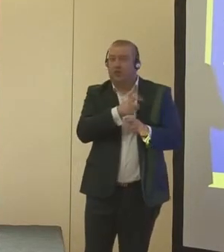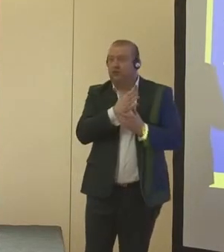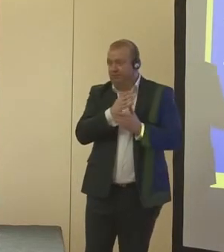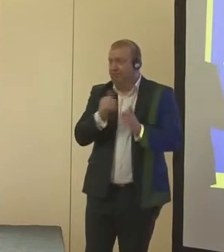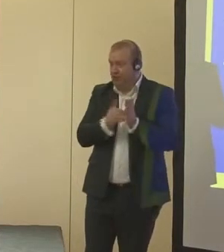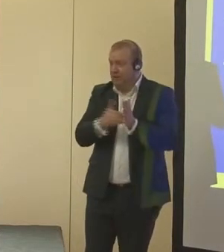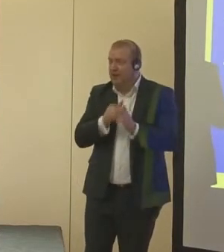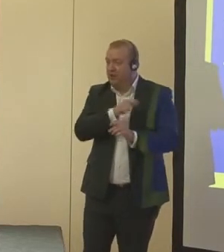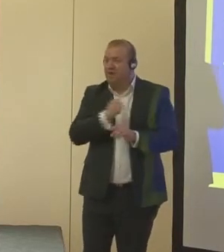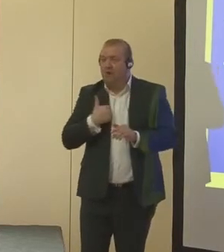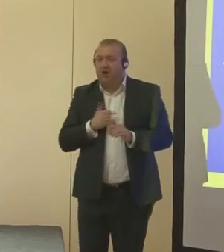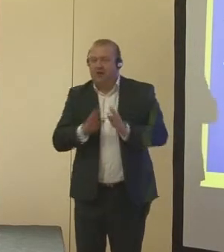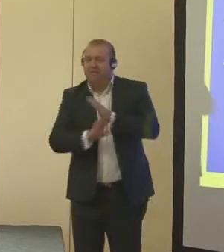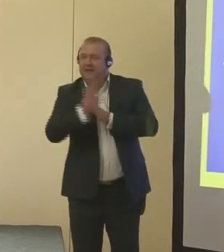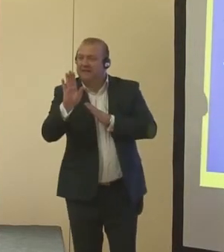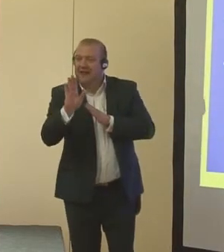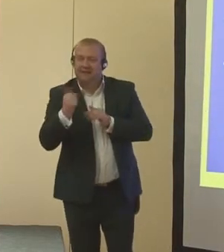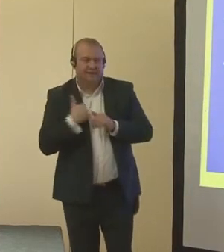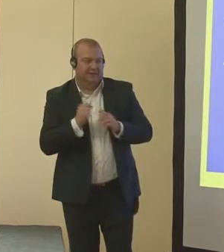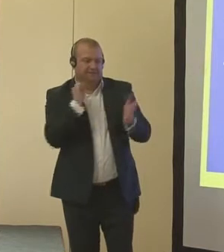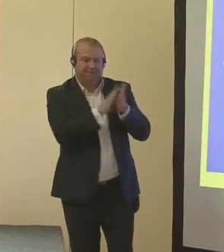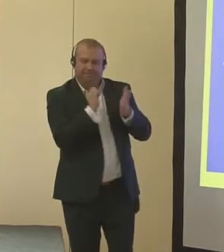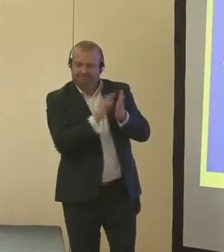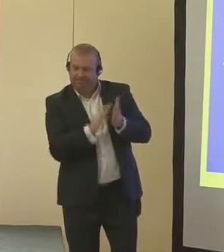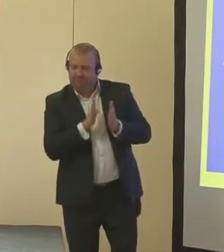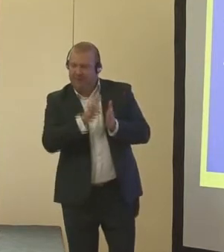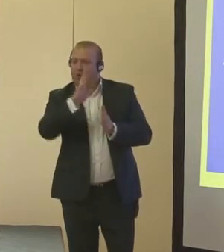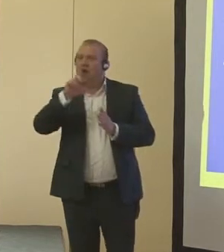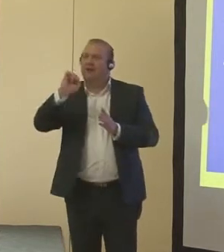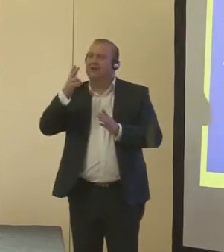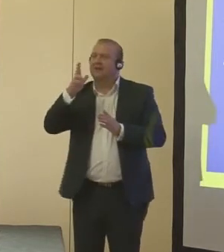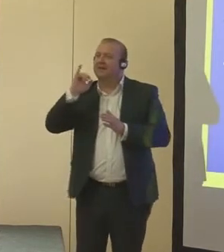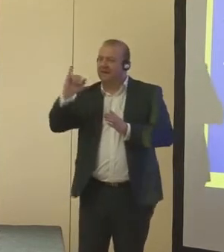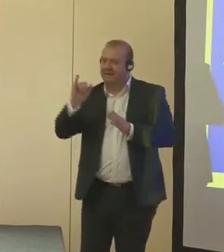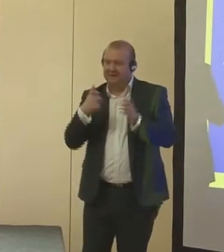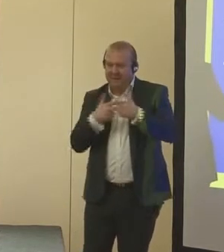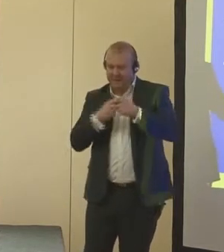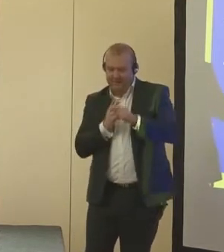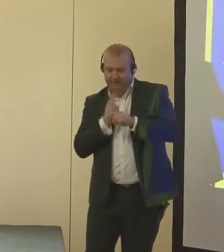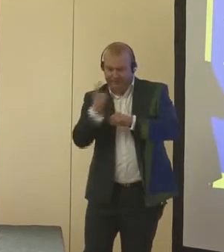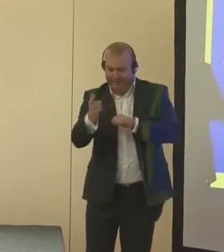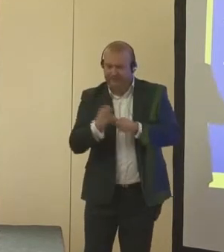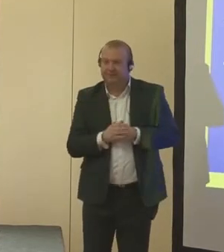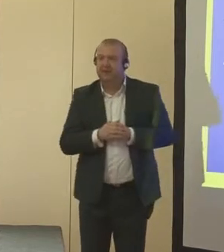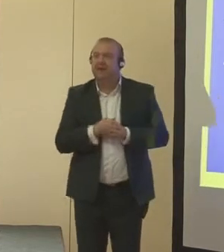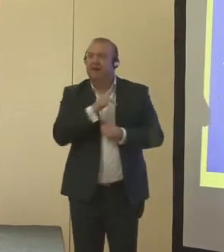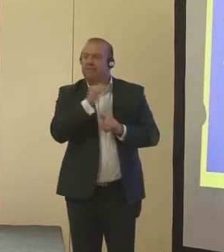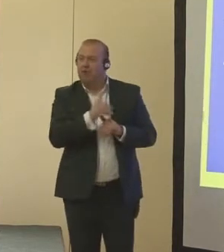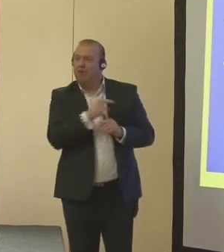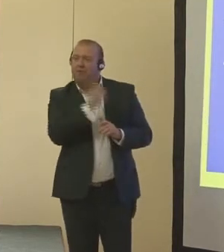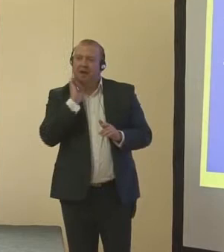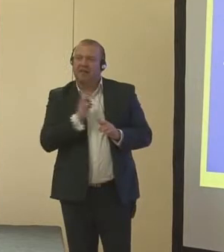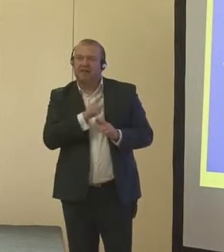in our presentations, and you're welcome to access the information. You can download it free and also in your